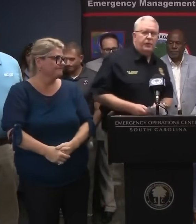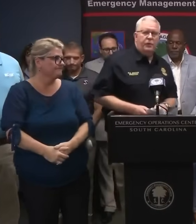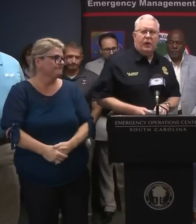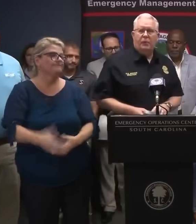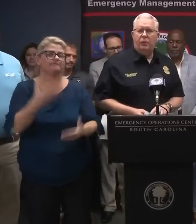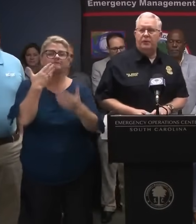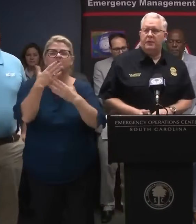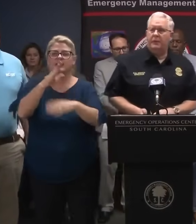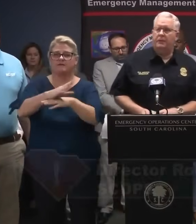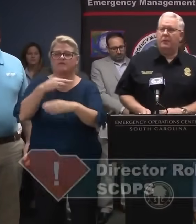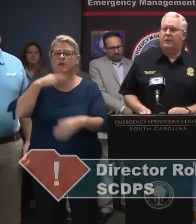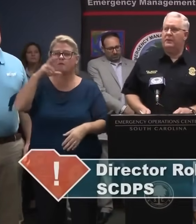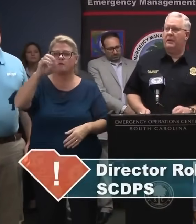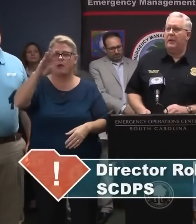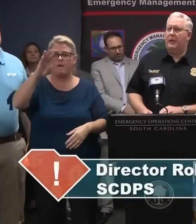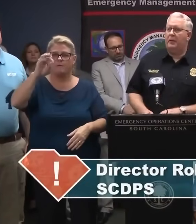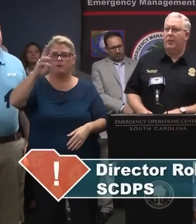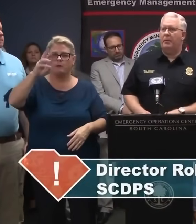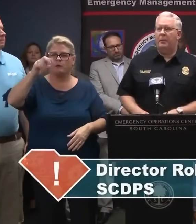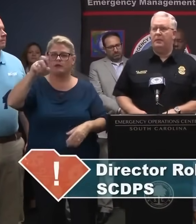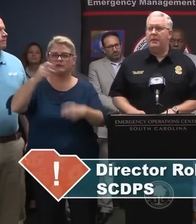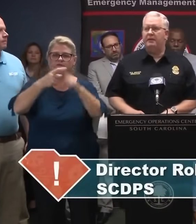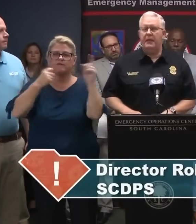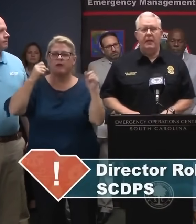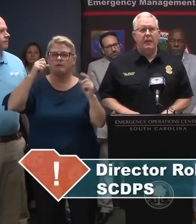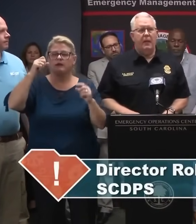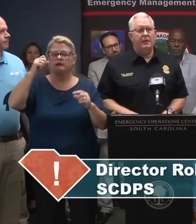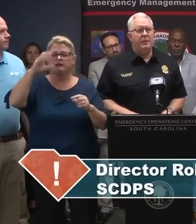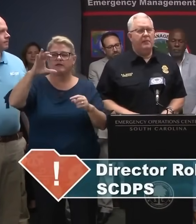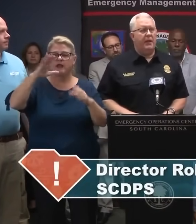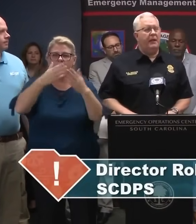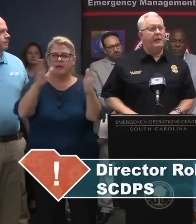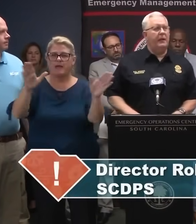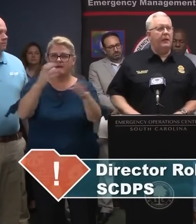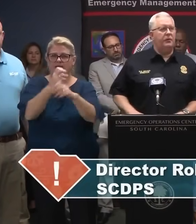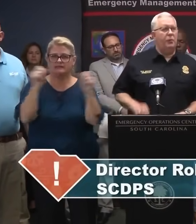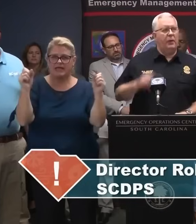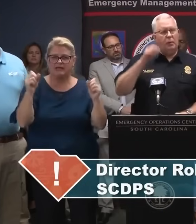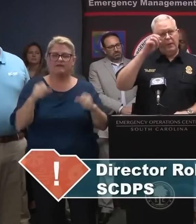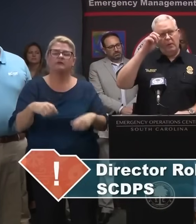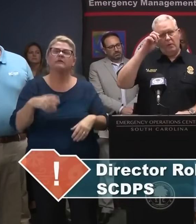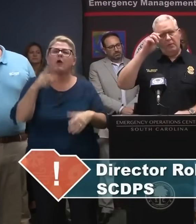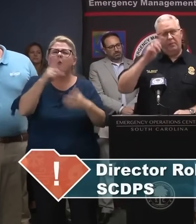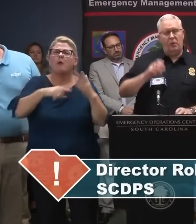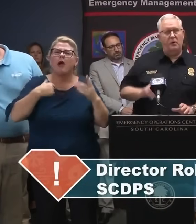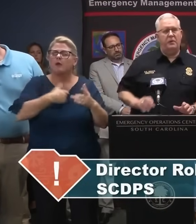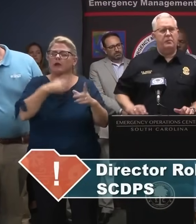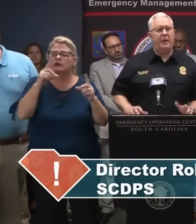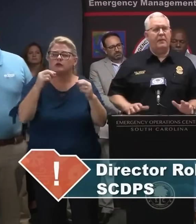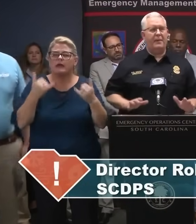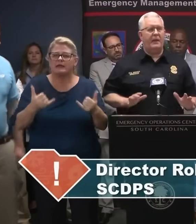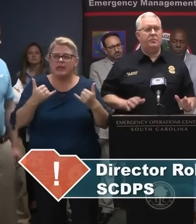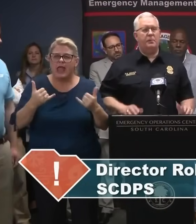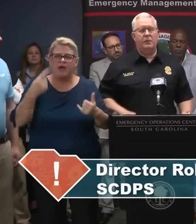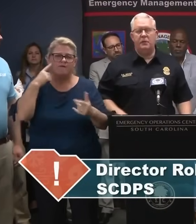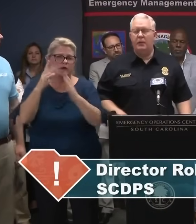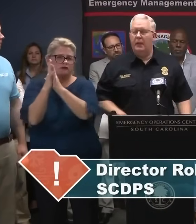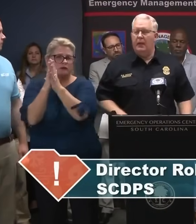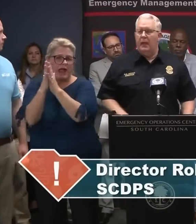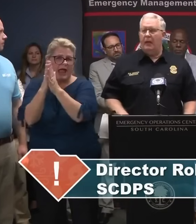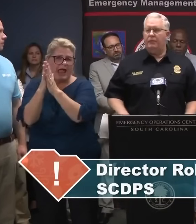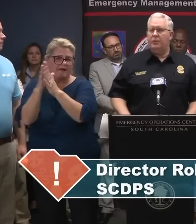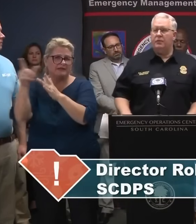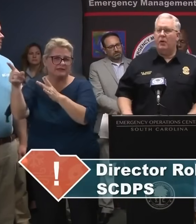Good afternoon. Rob Woods, Director of South Carolina Department of Public Safety. I'll just give you an idea as to where we are with regard to the traffic management